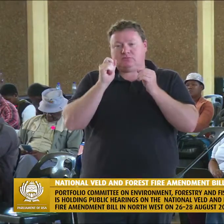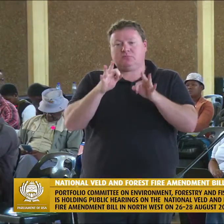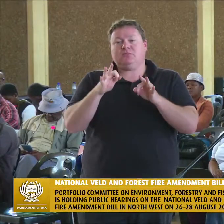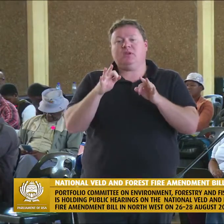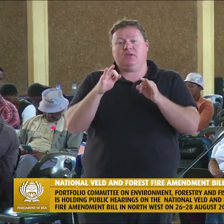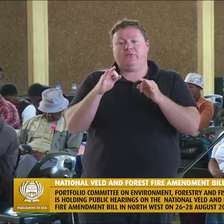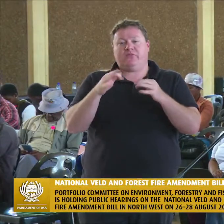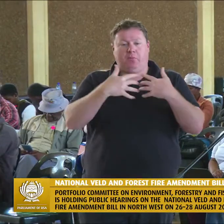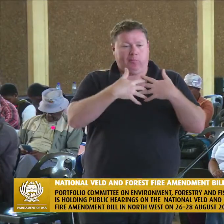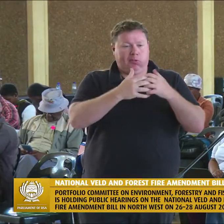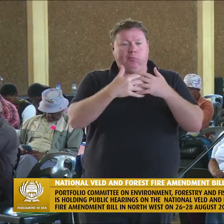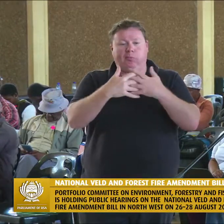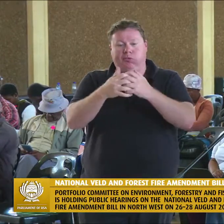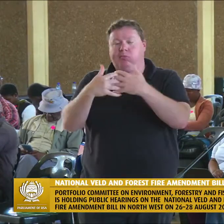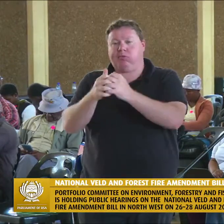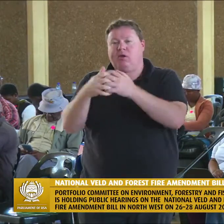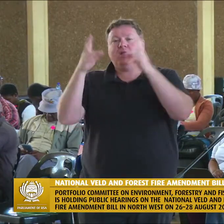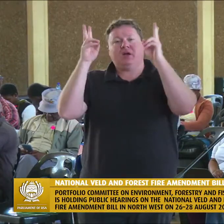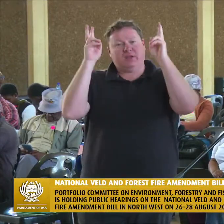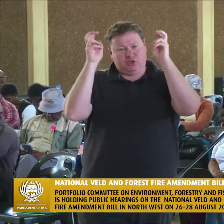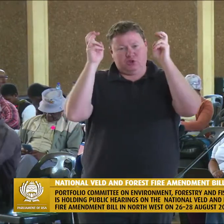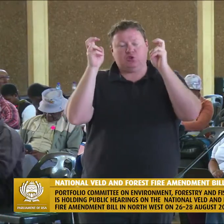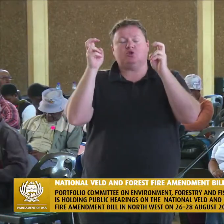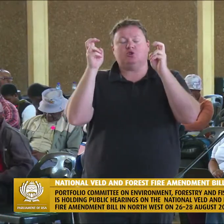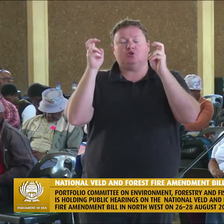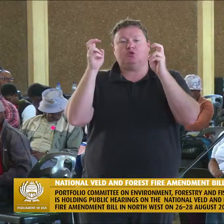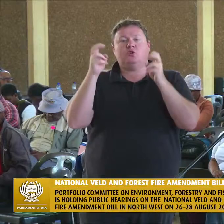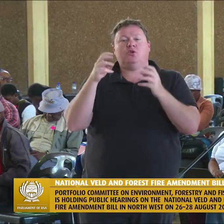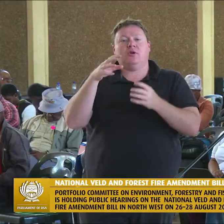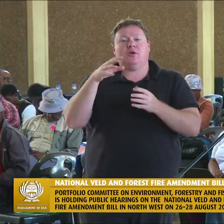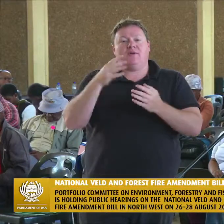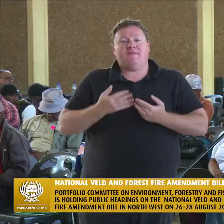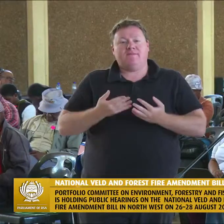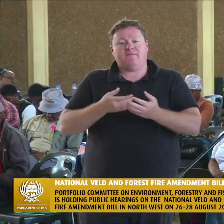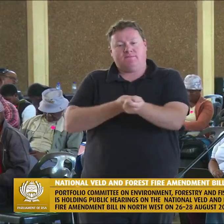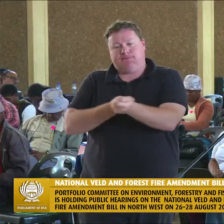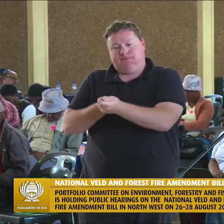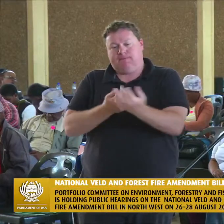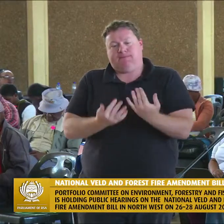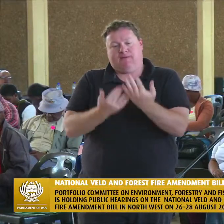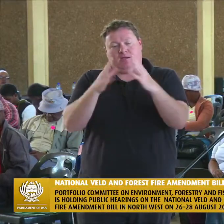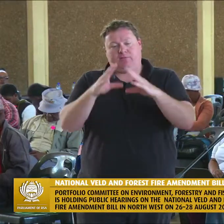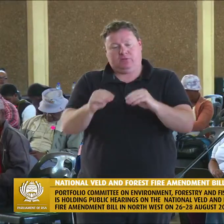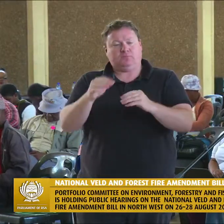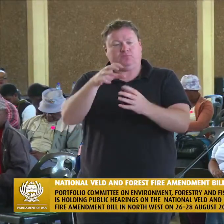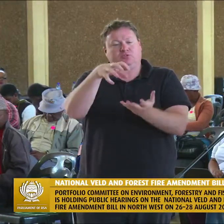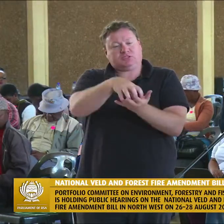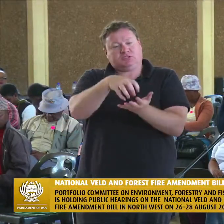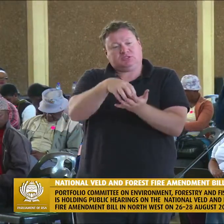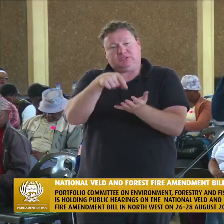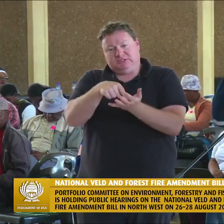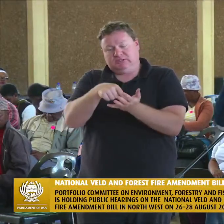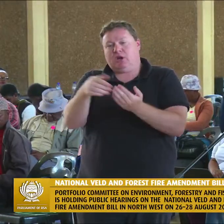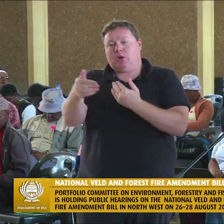it can look at this issue of the fire stations system training